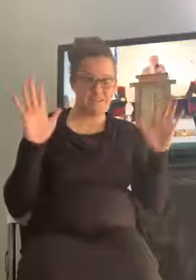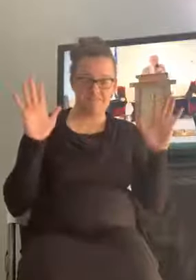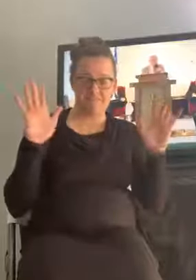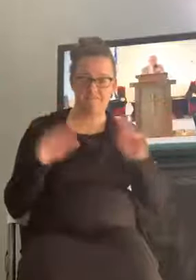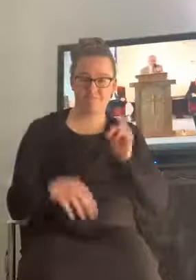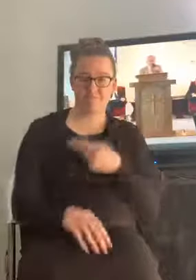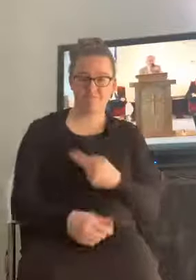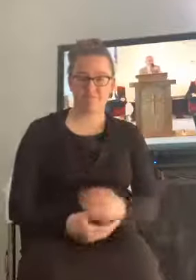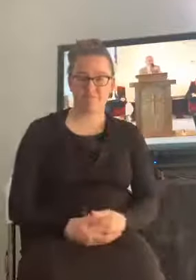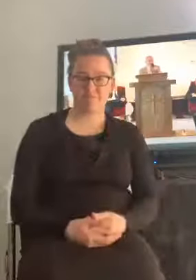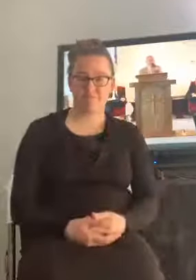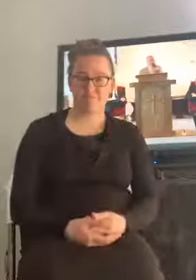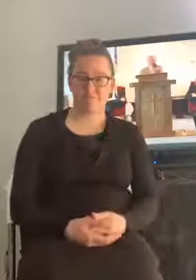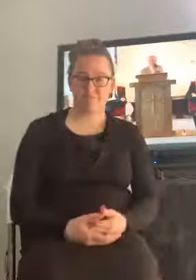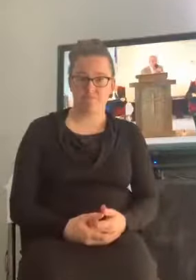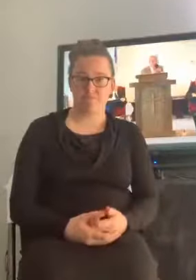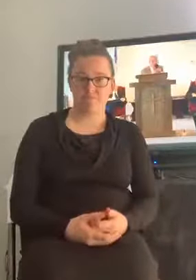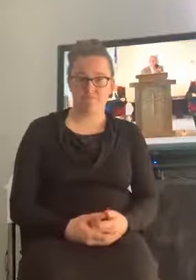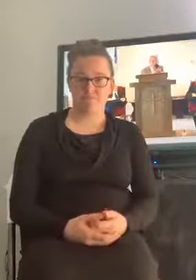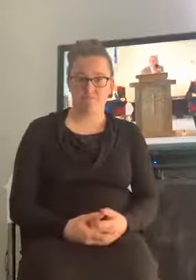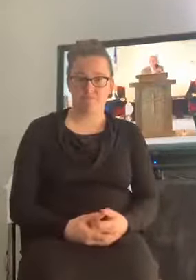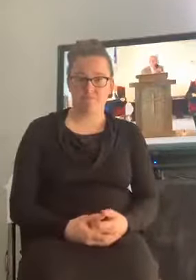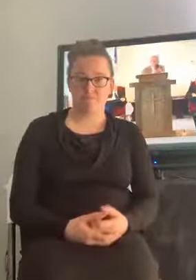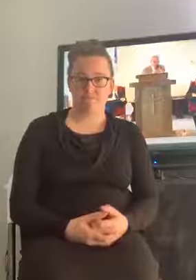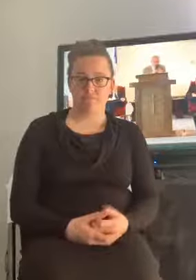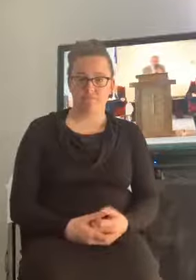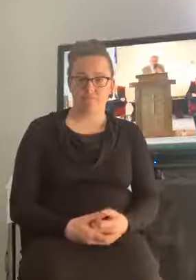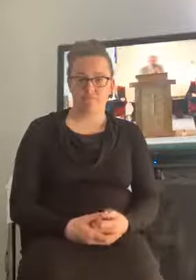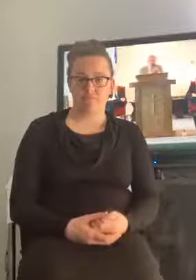never leave thee nor forsake thee.